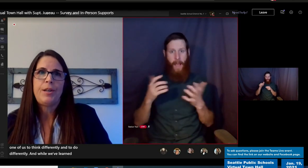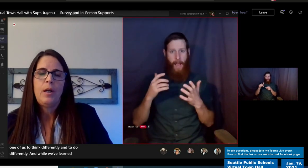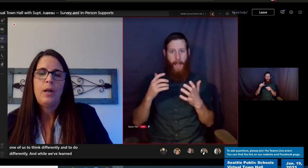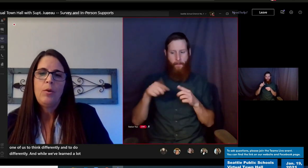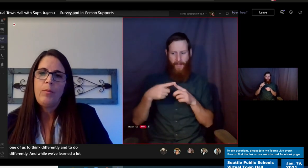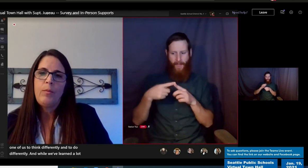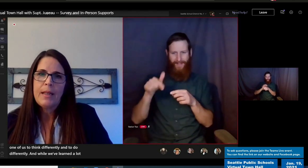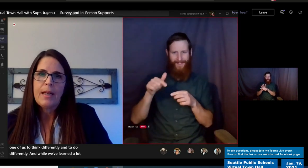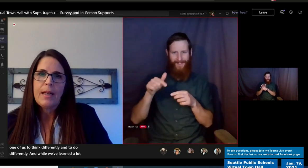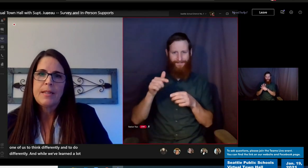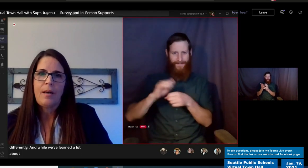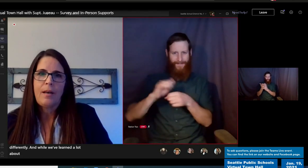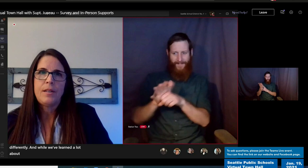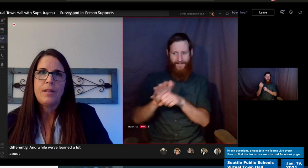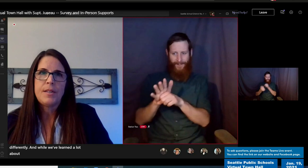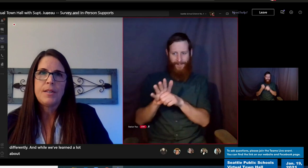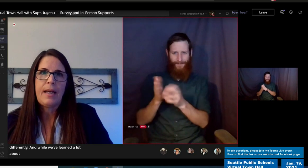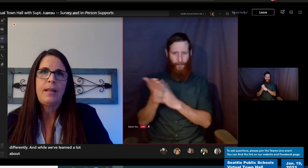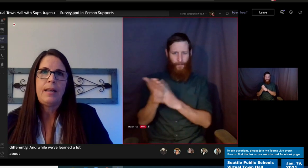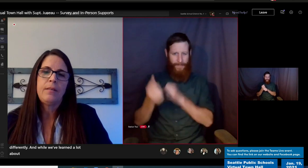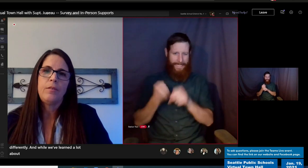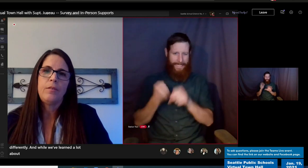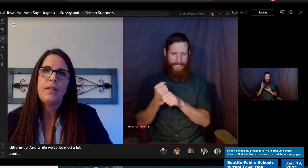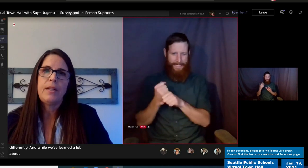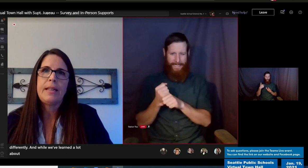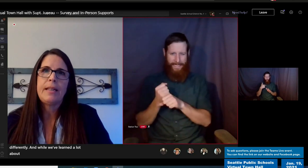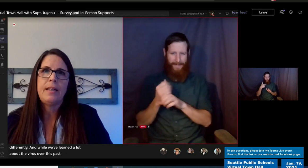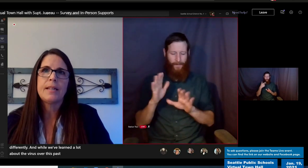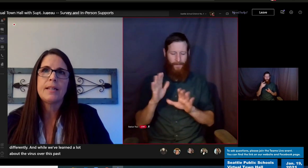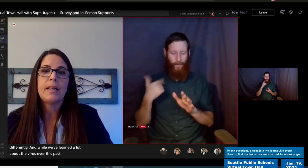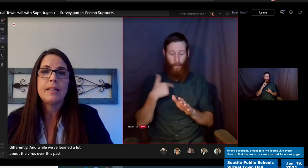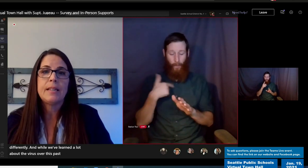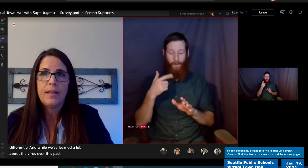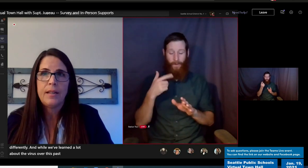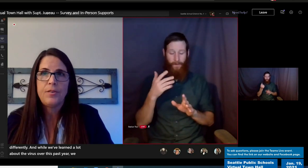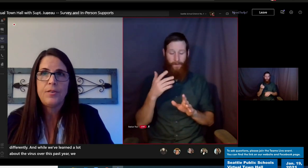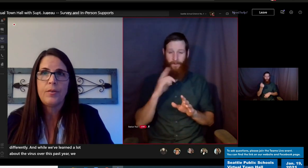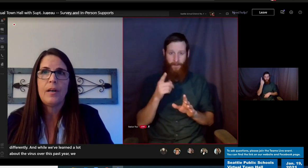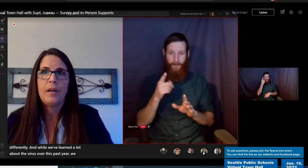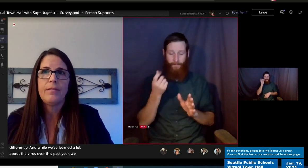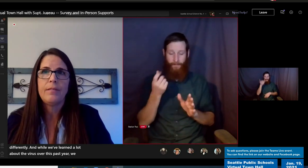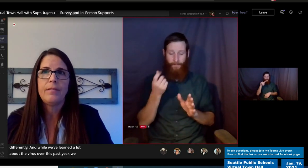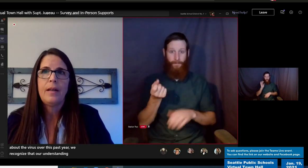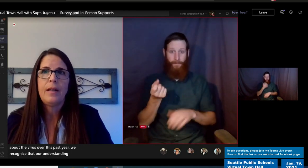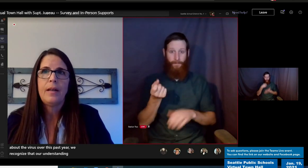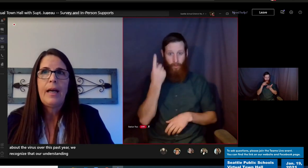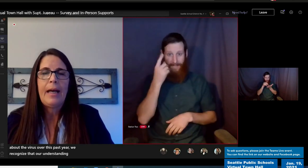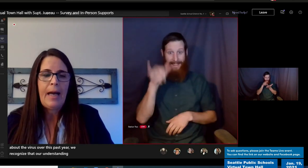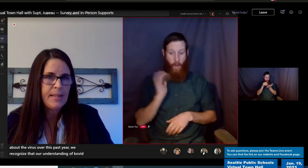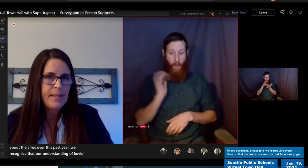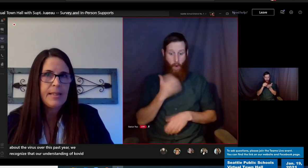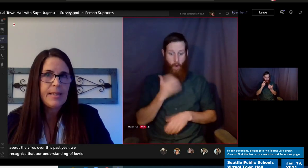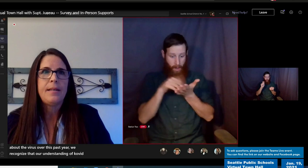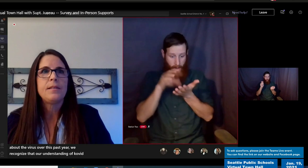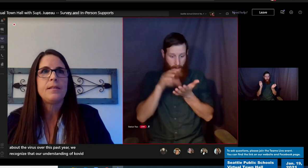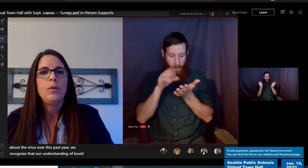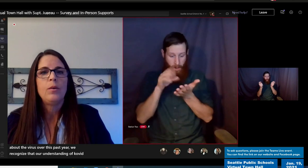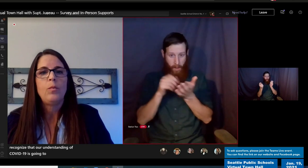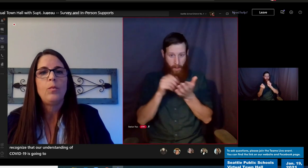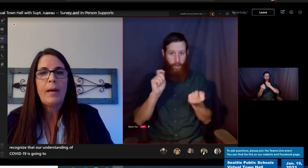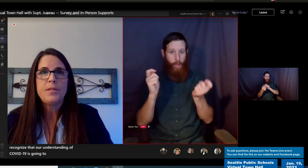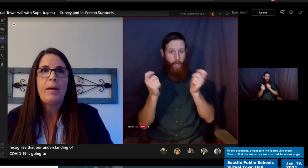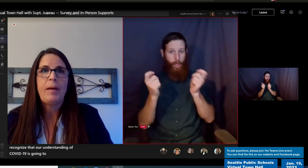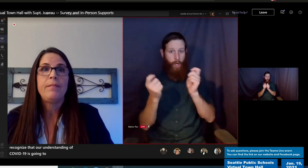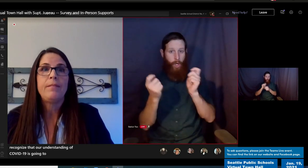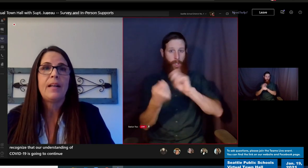we recognize that our understanding of COVID-19 is going to continue to evolve. And as it does, we must